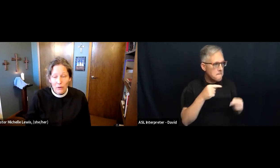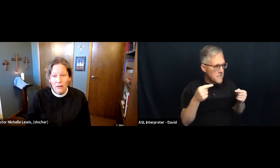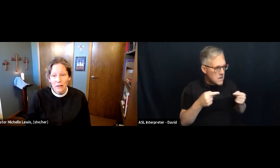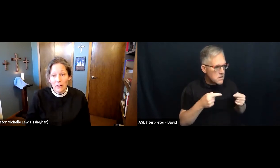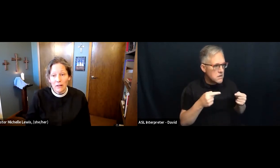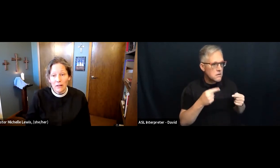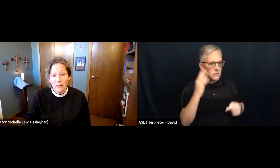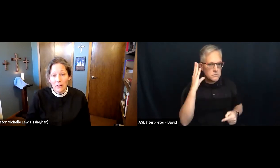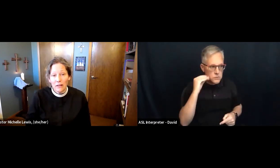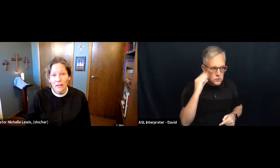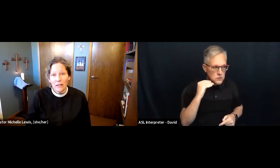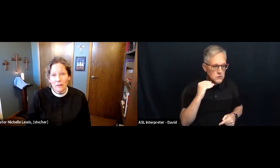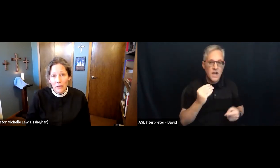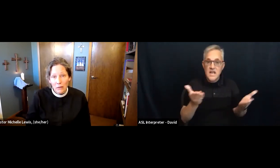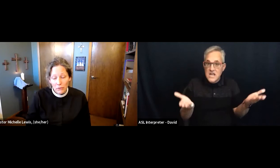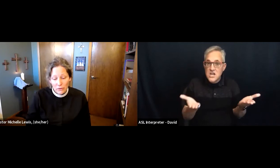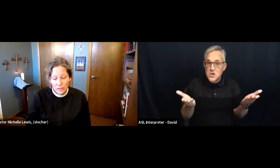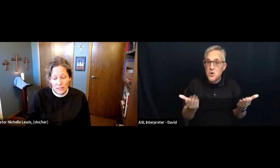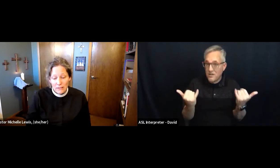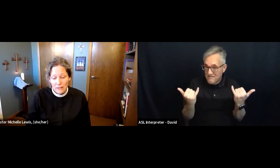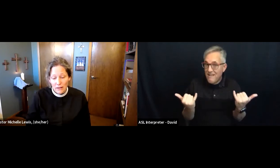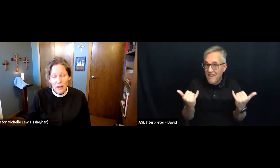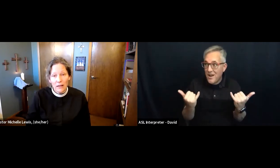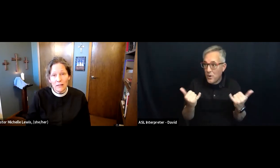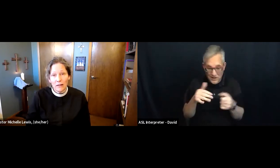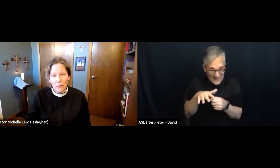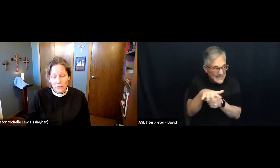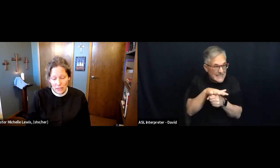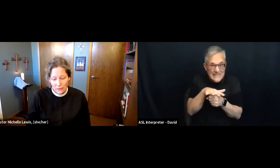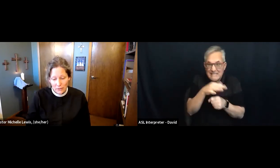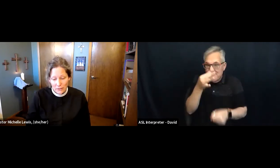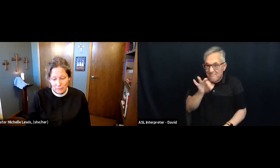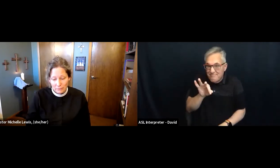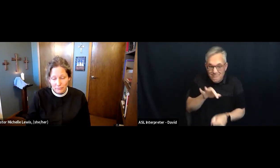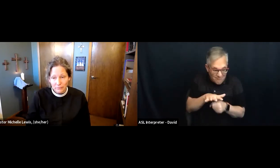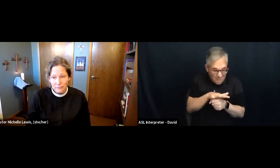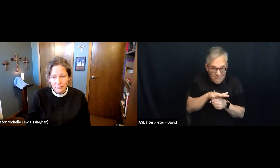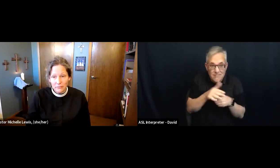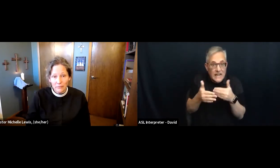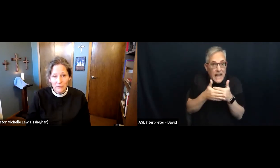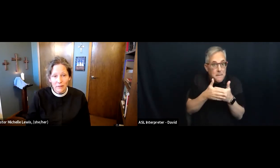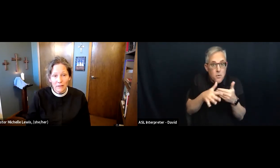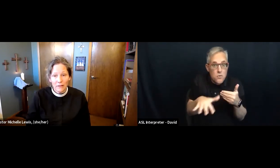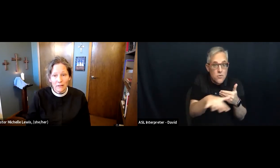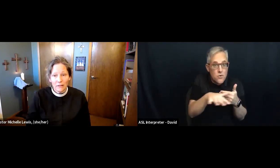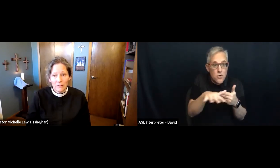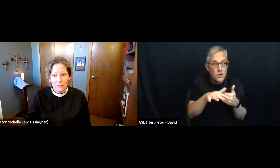now in our neighborhoods and in our towns.